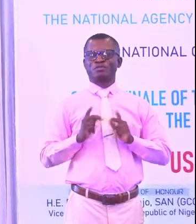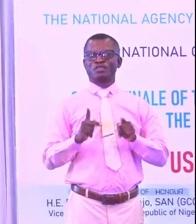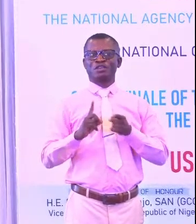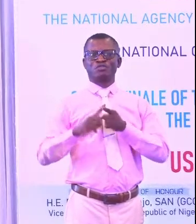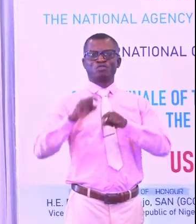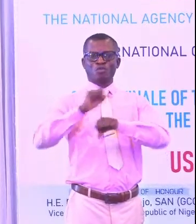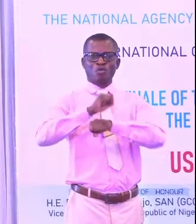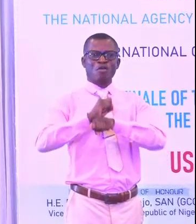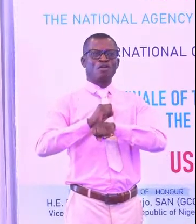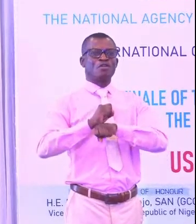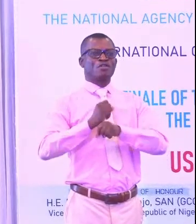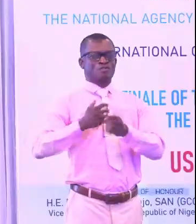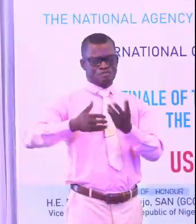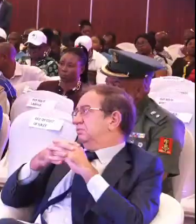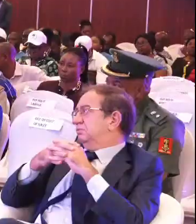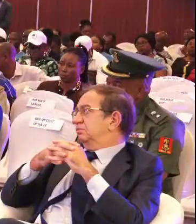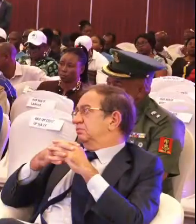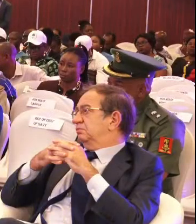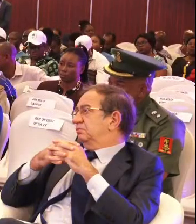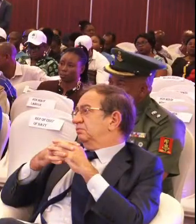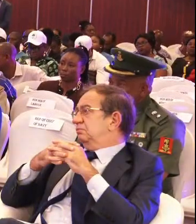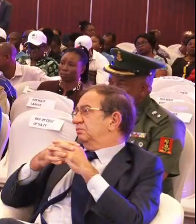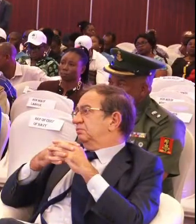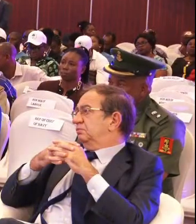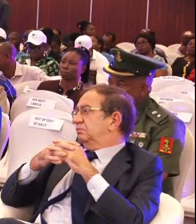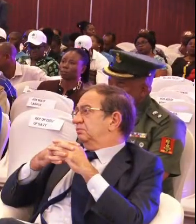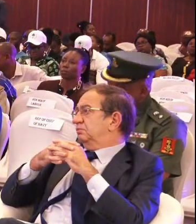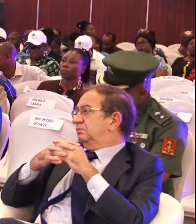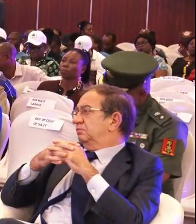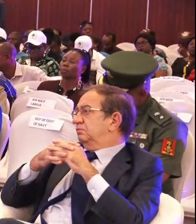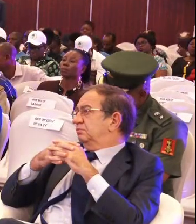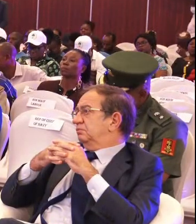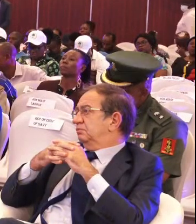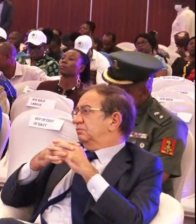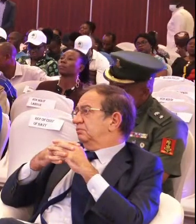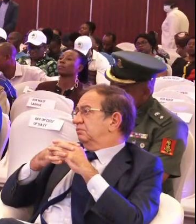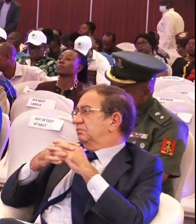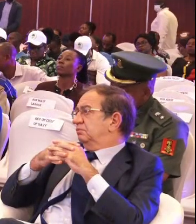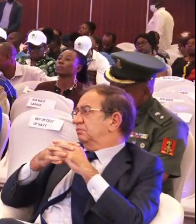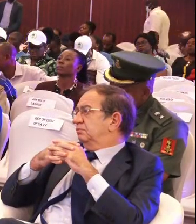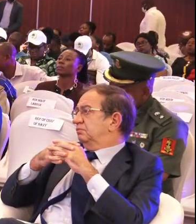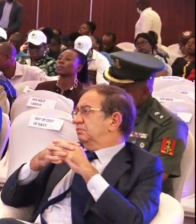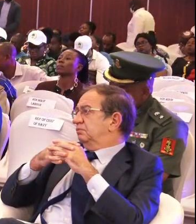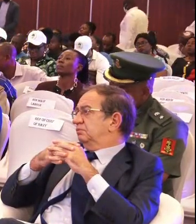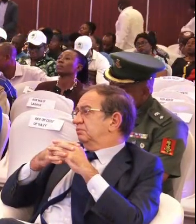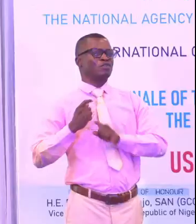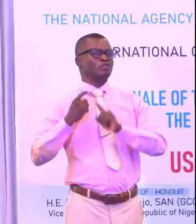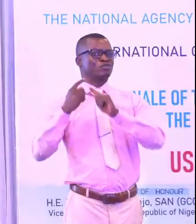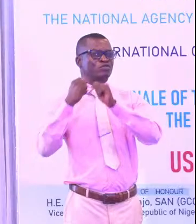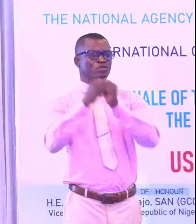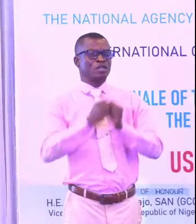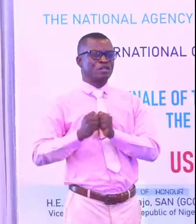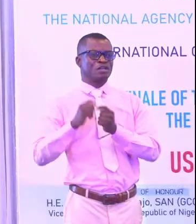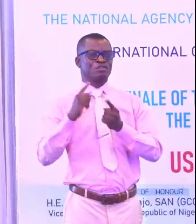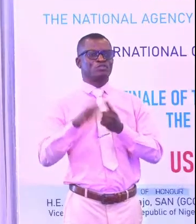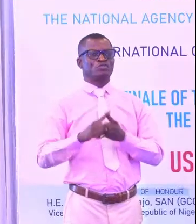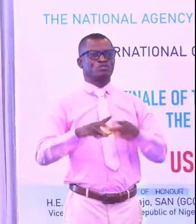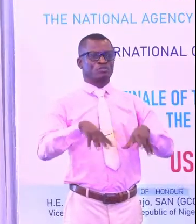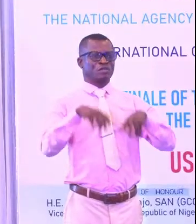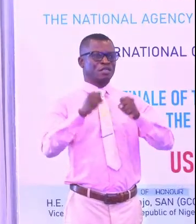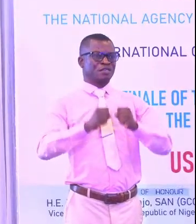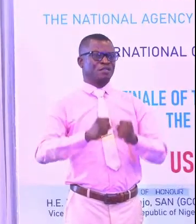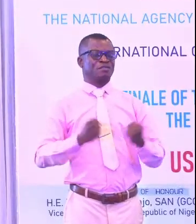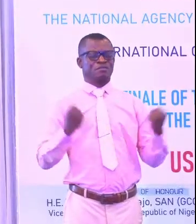side by side NAPTIP. Our next challenge together is to take the fight against